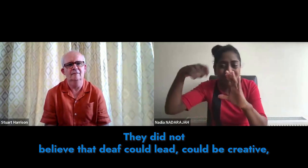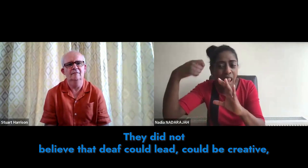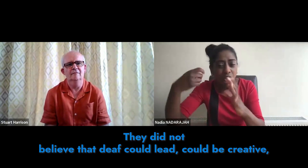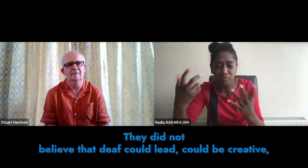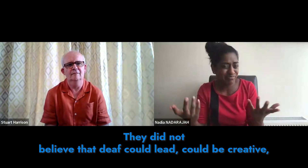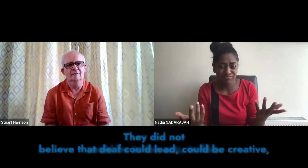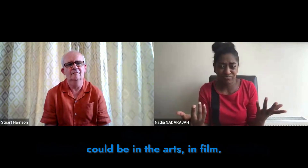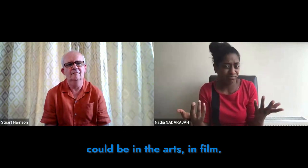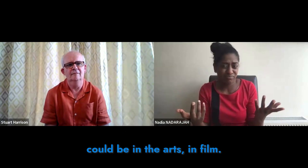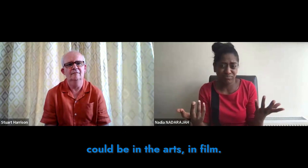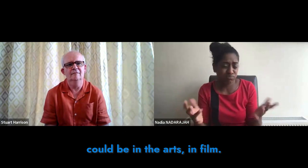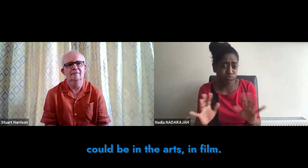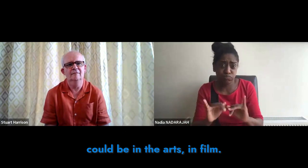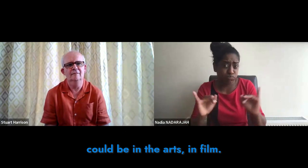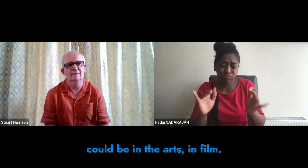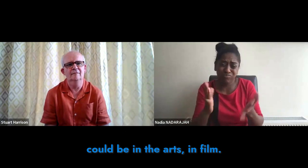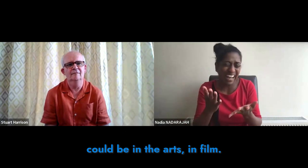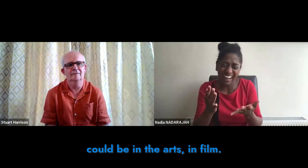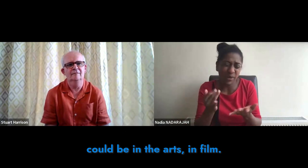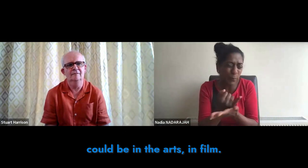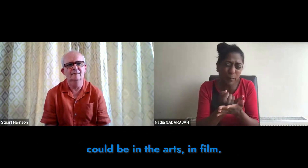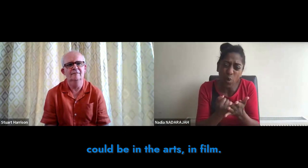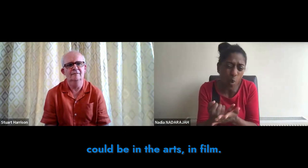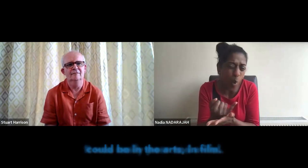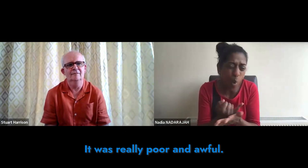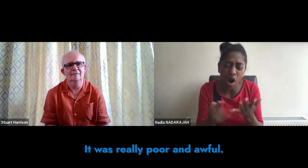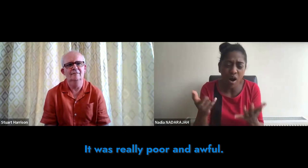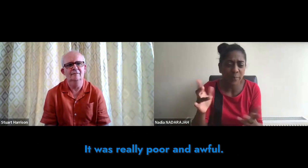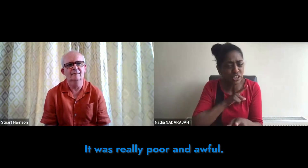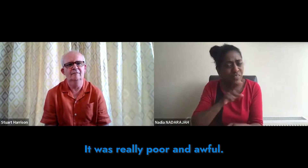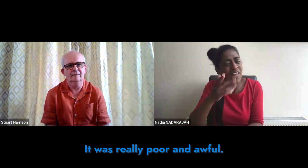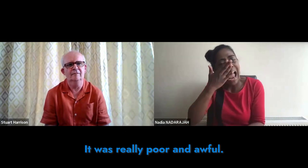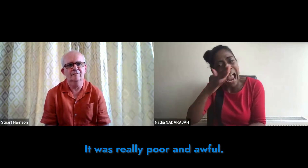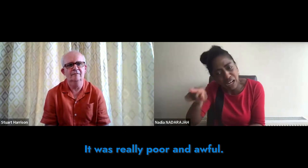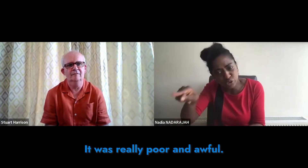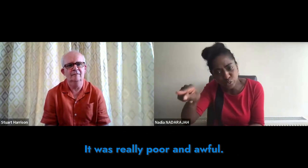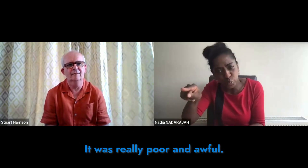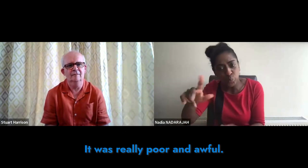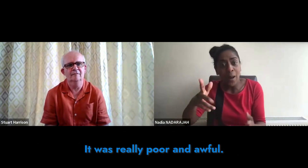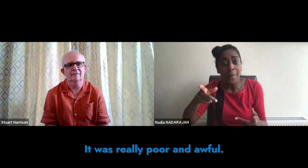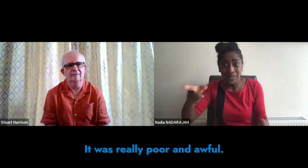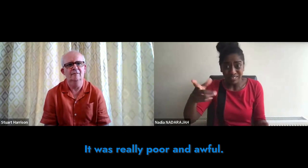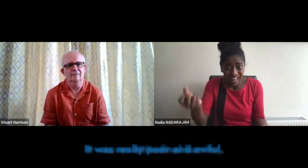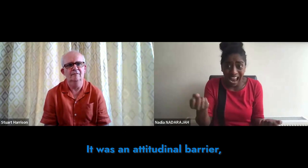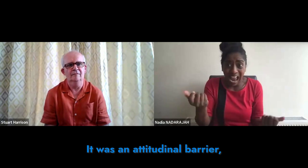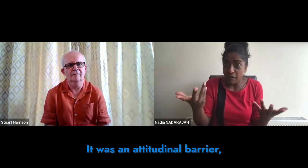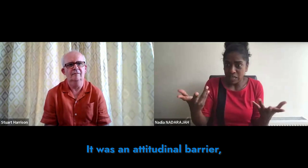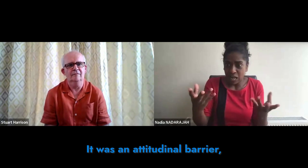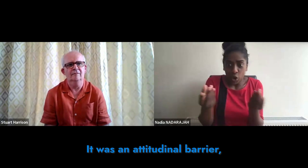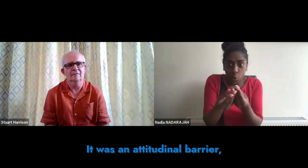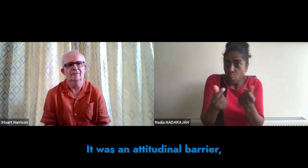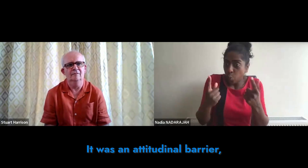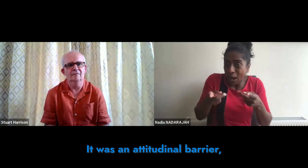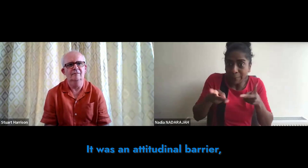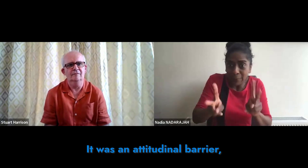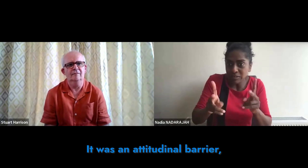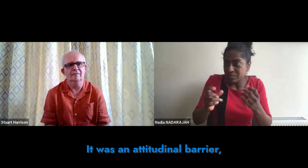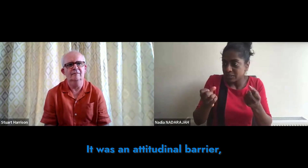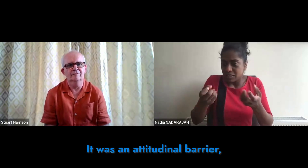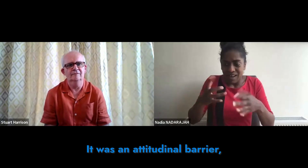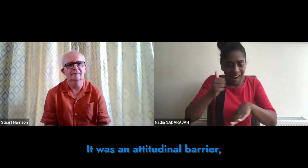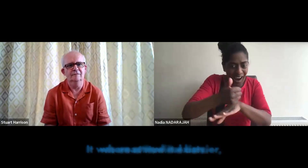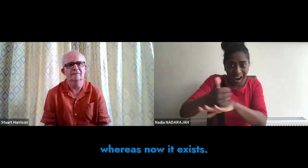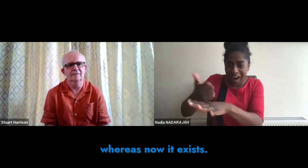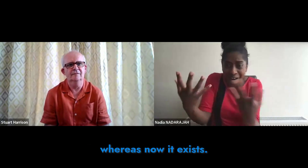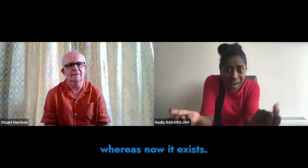be creative, could be in the arts, in film. It was really poor and awful. It was an attitudinal